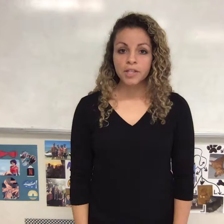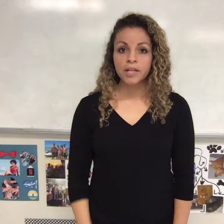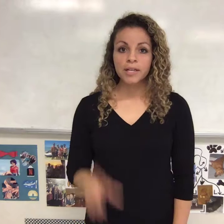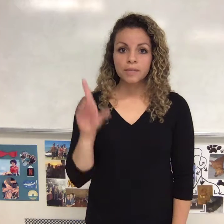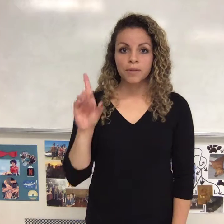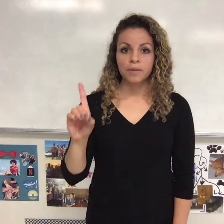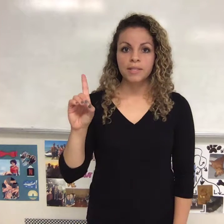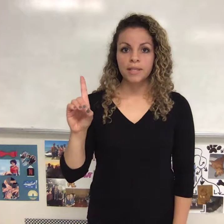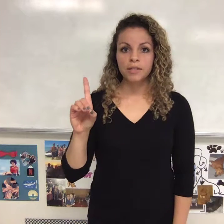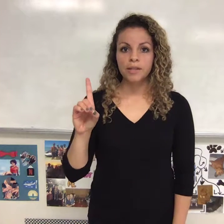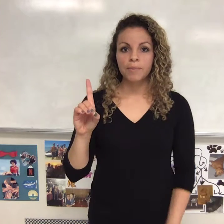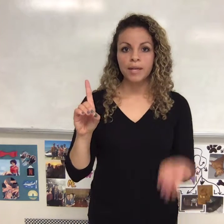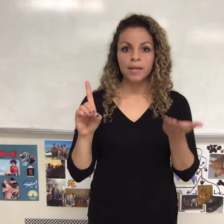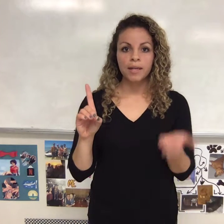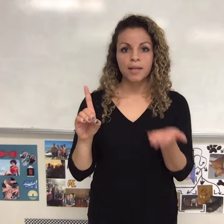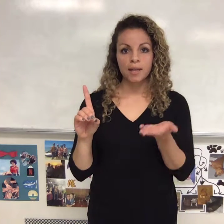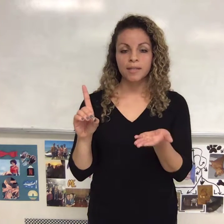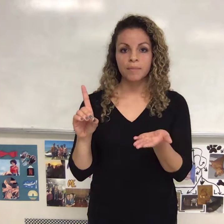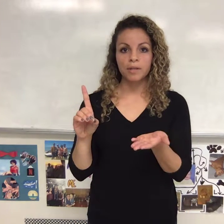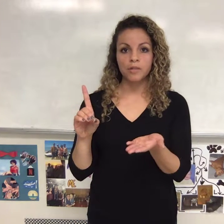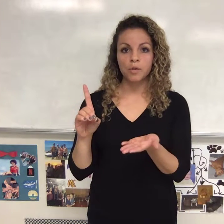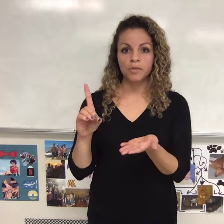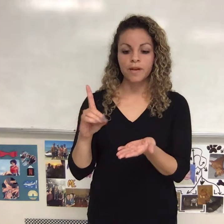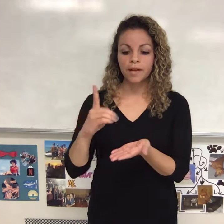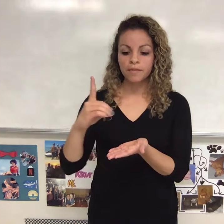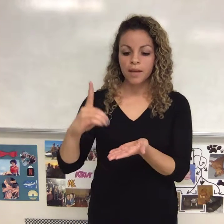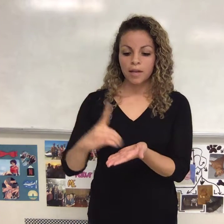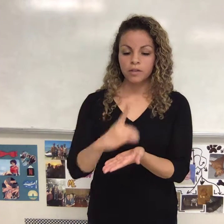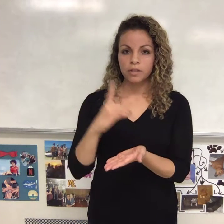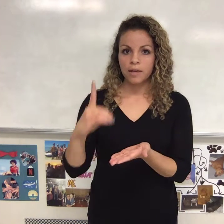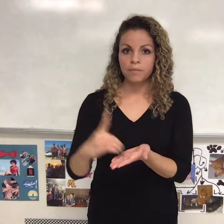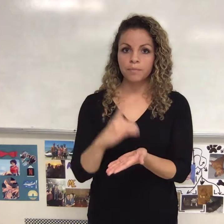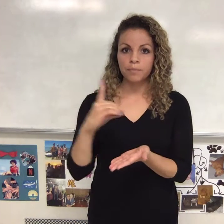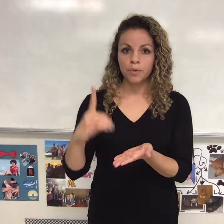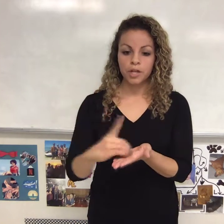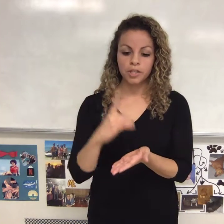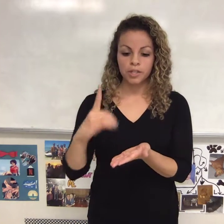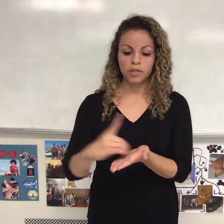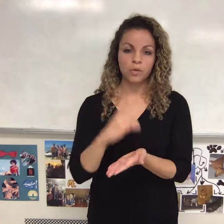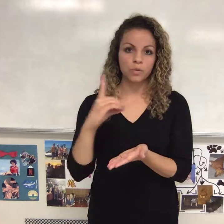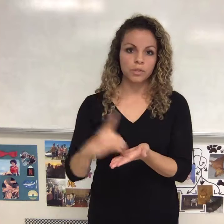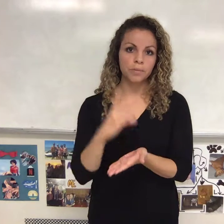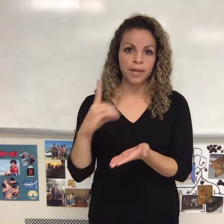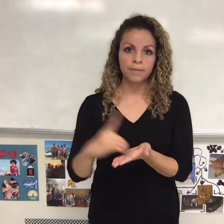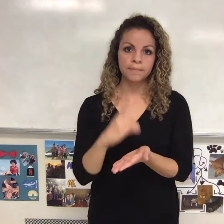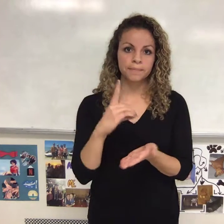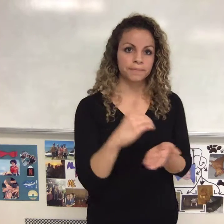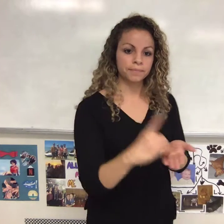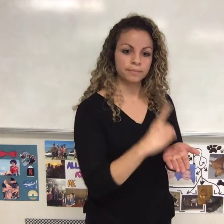Dictionary is made with a D in your dominant hand, non-dominant is a closed 5, and you just kind of brush and circle towards your body.